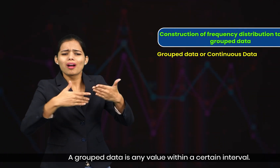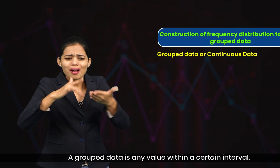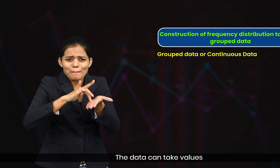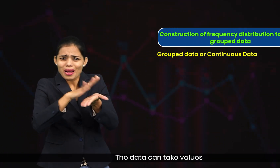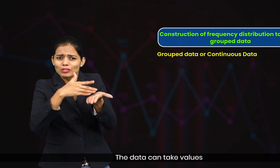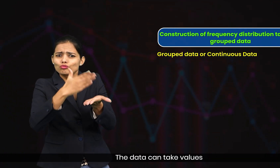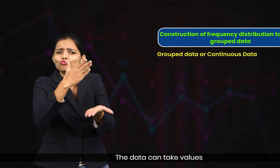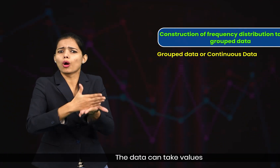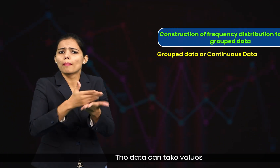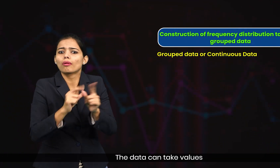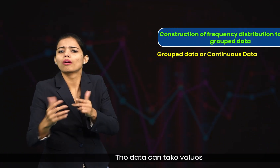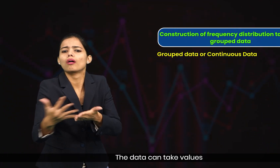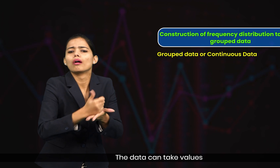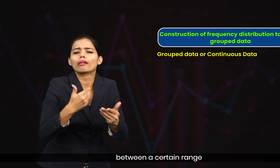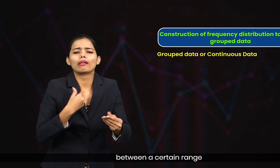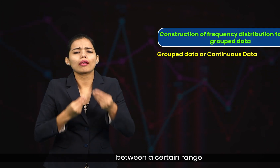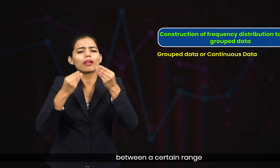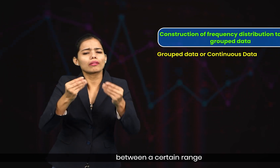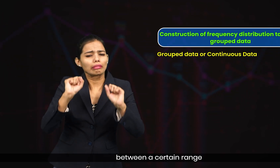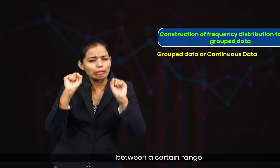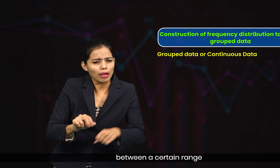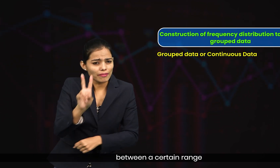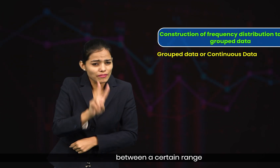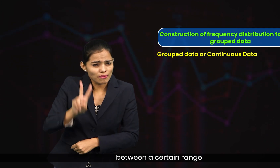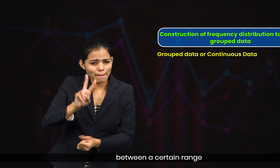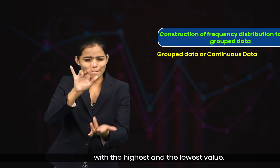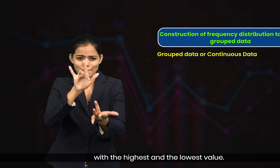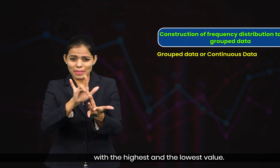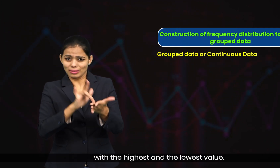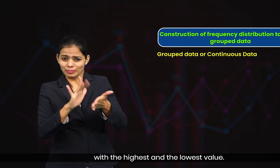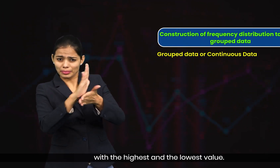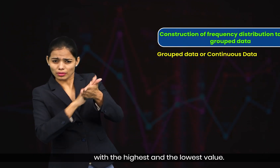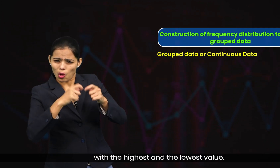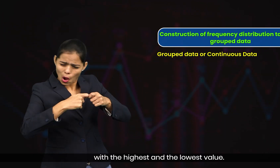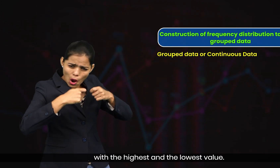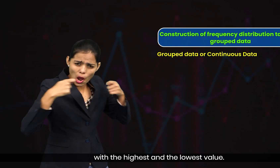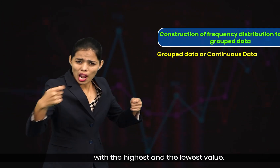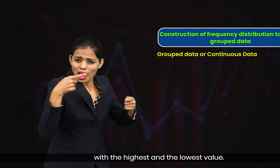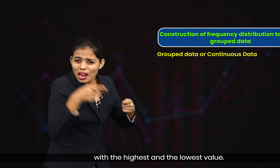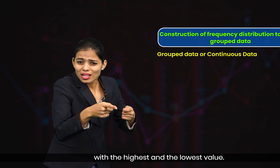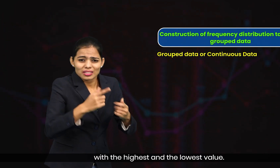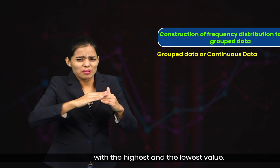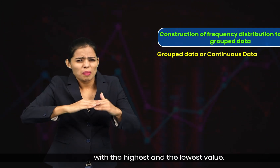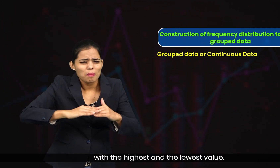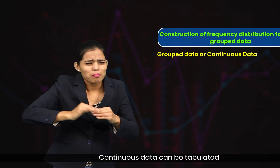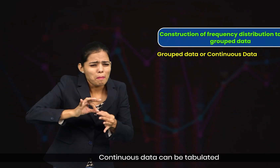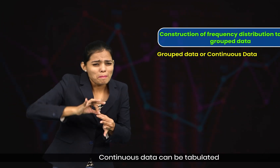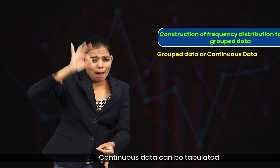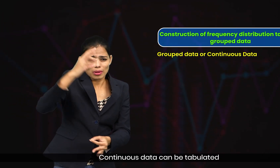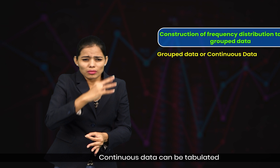The data can take values between a certain range with the highest and the lowest value. Continuous data